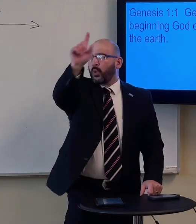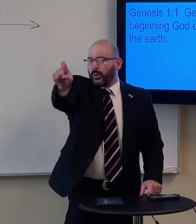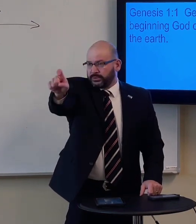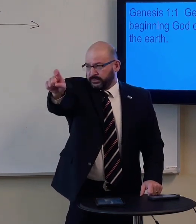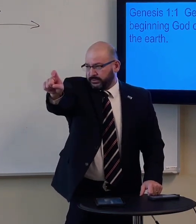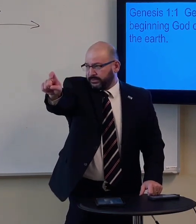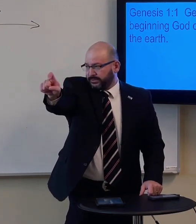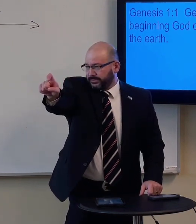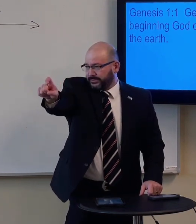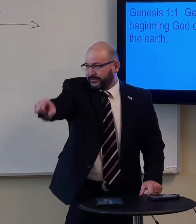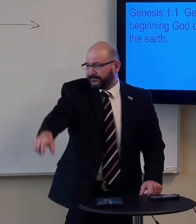Here's a question for you.